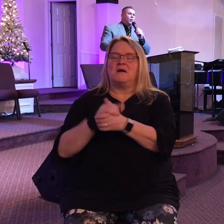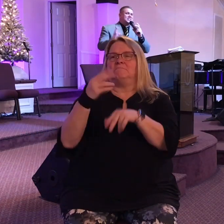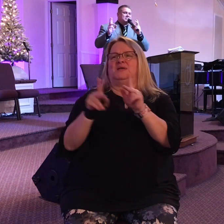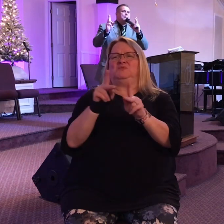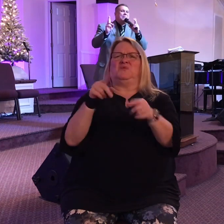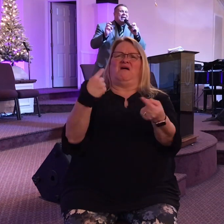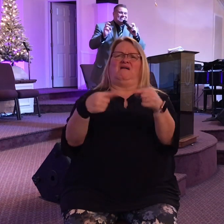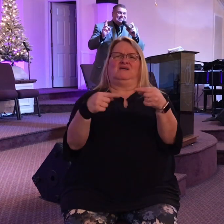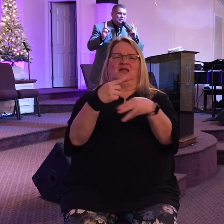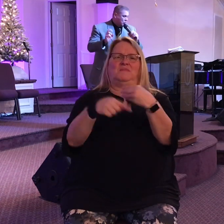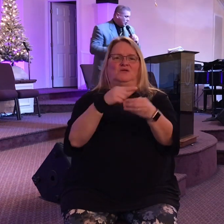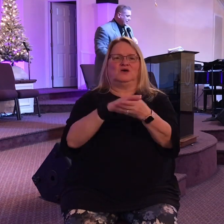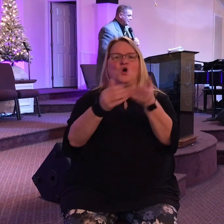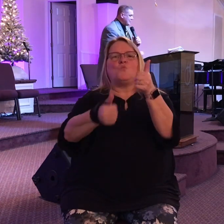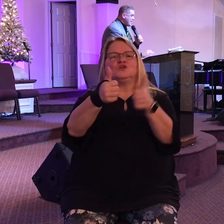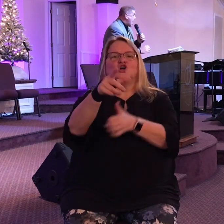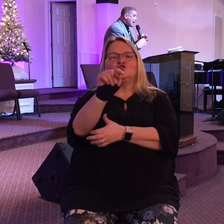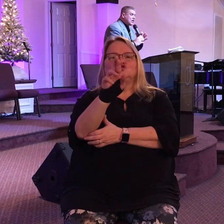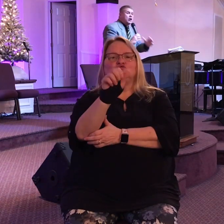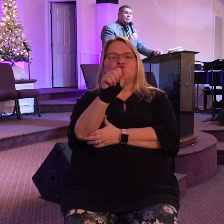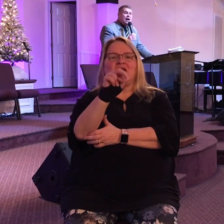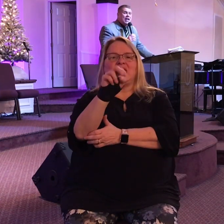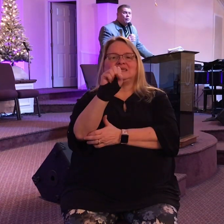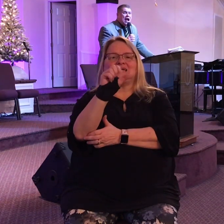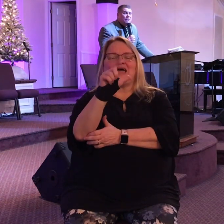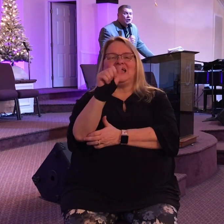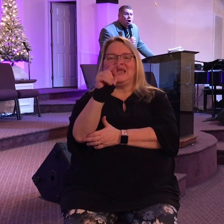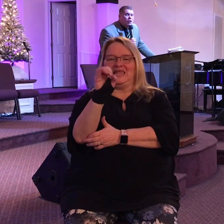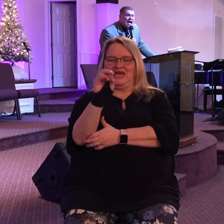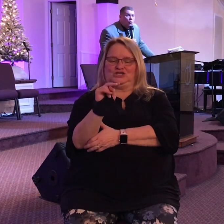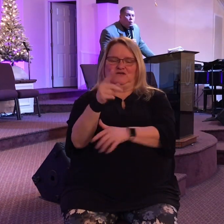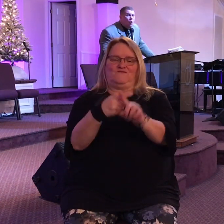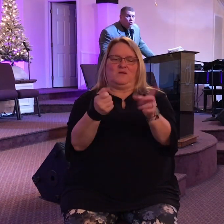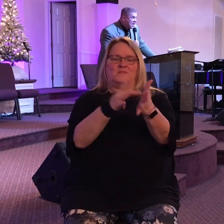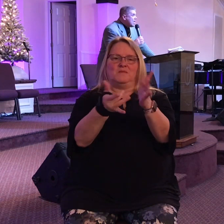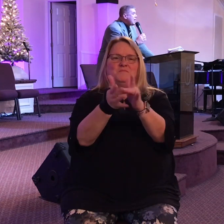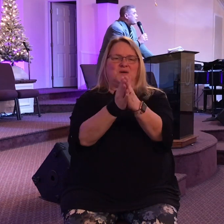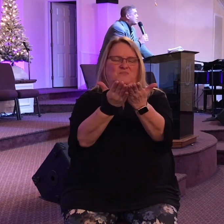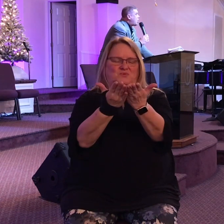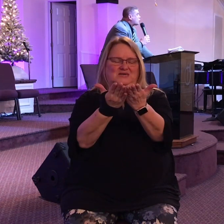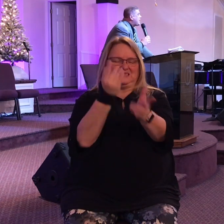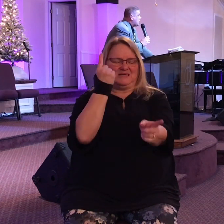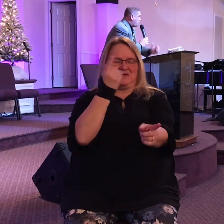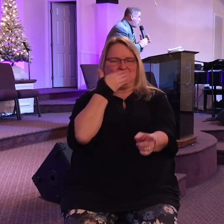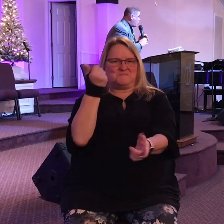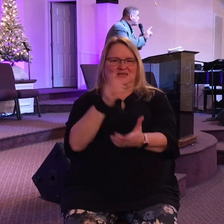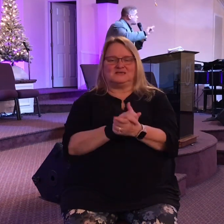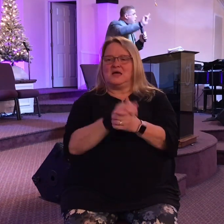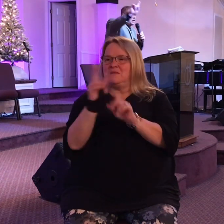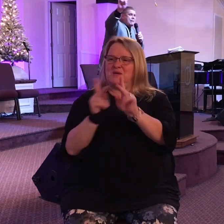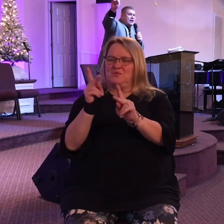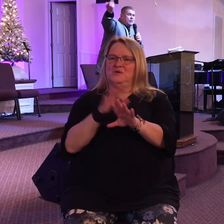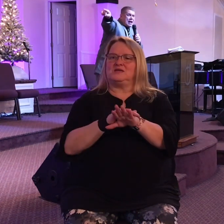which one was the best one. I'm talking about they were having all-out wars. They were getting on radio